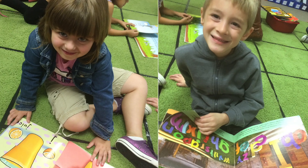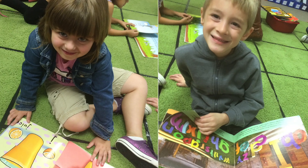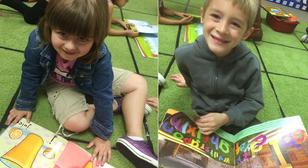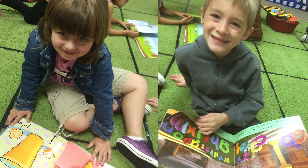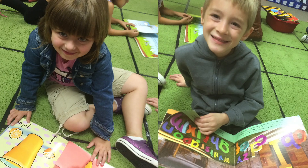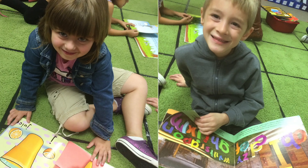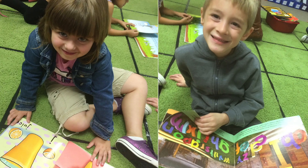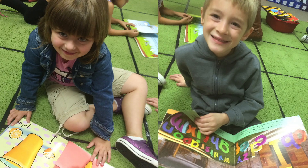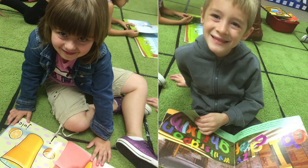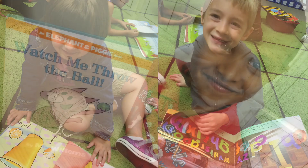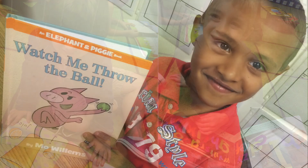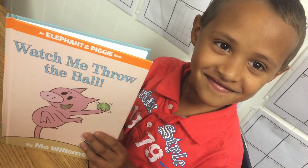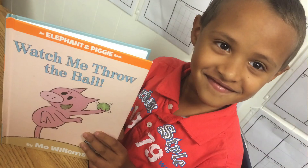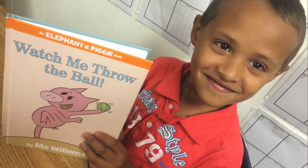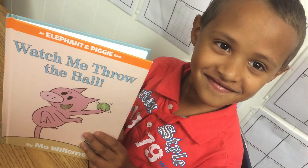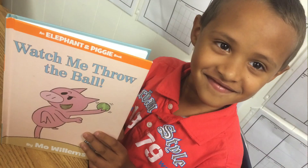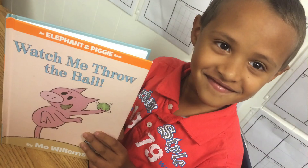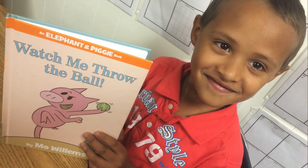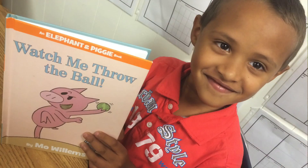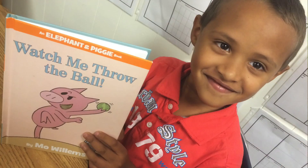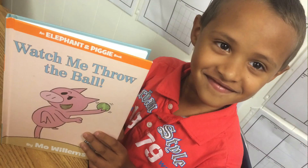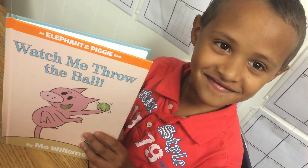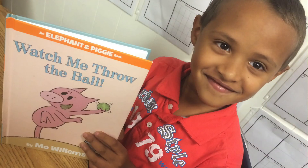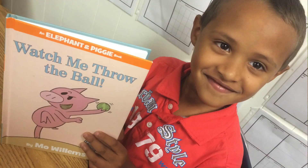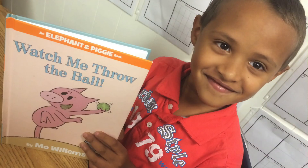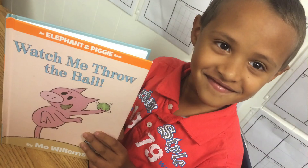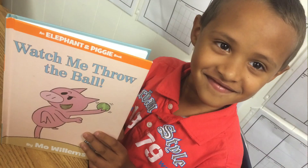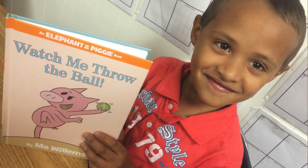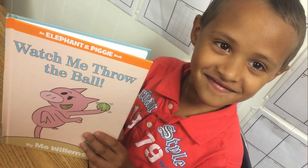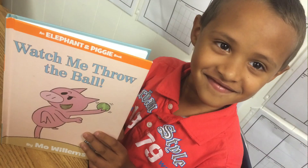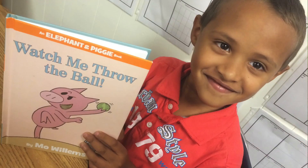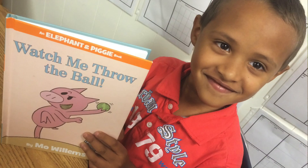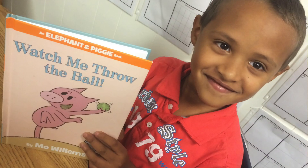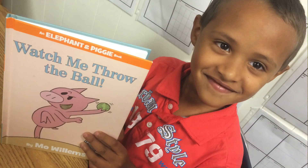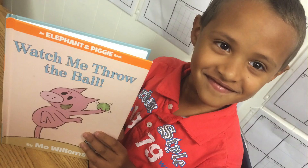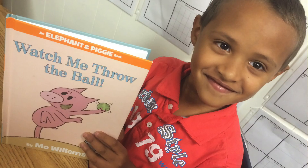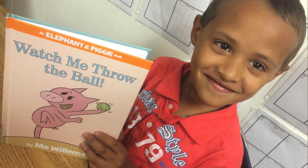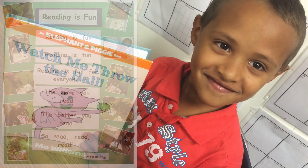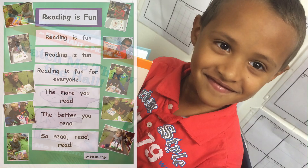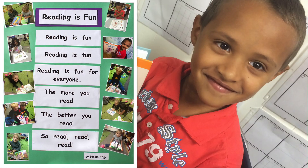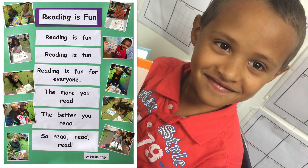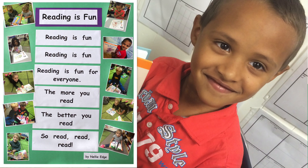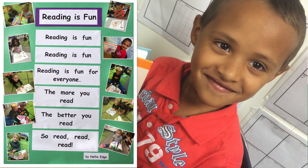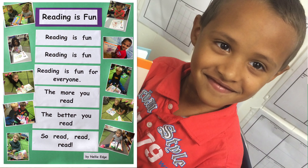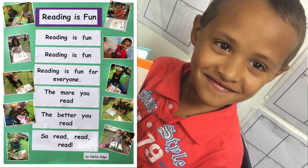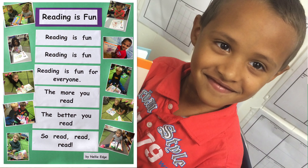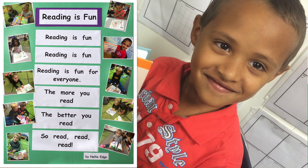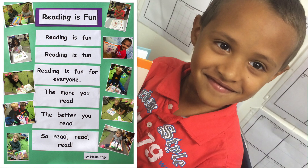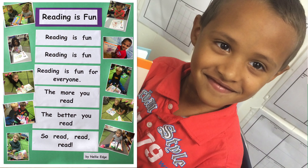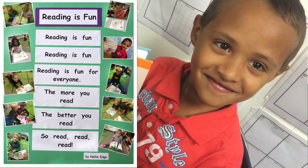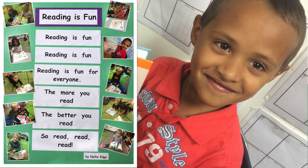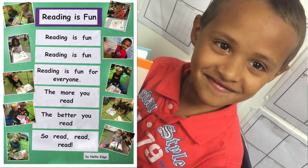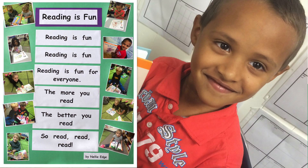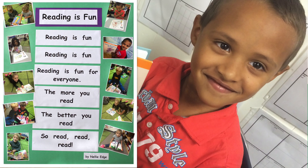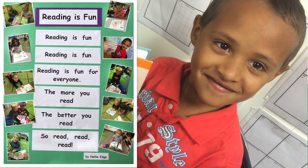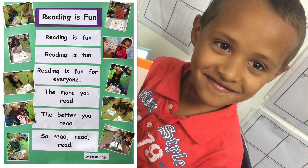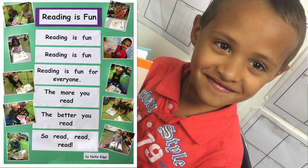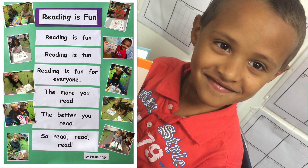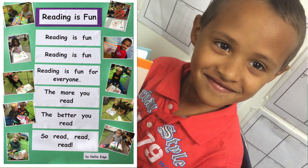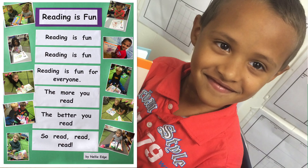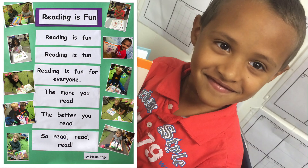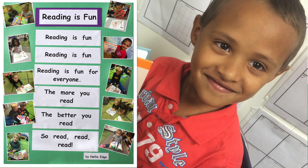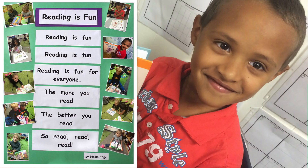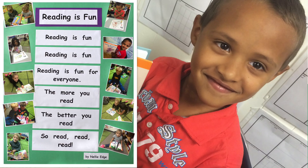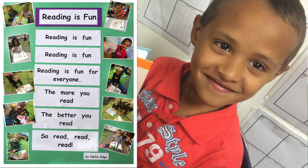for everyone. The more you read, the better you read. So read,